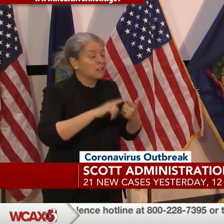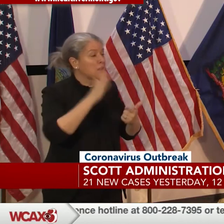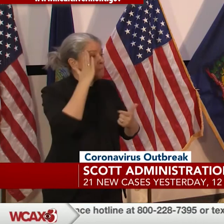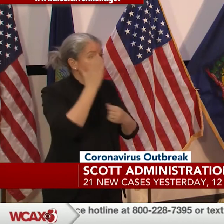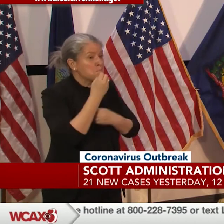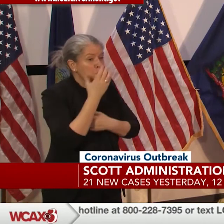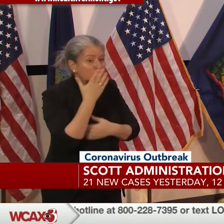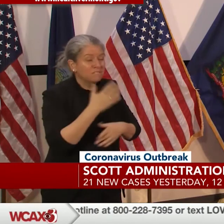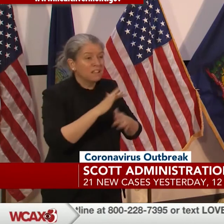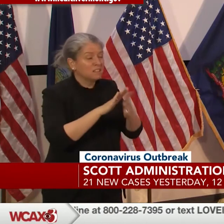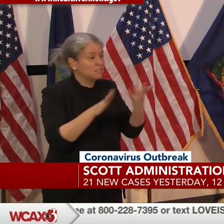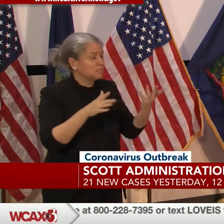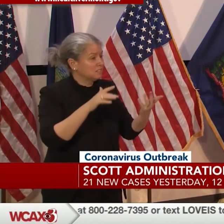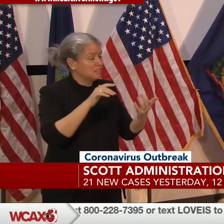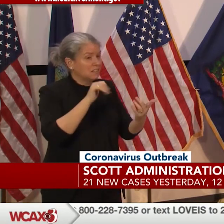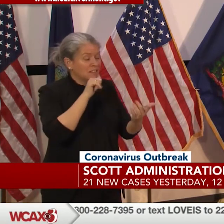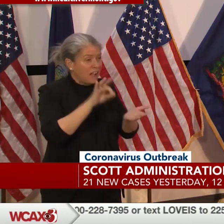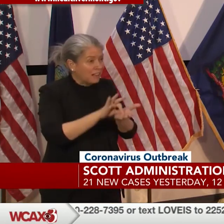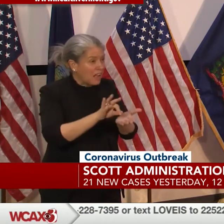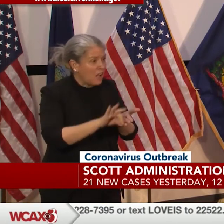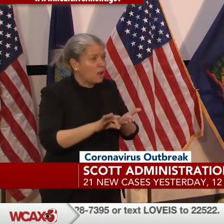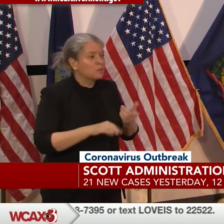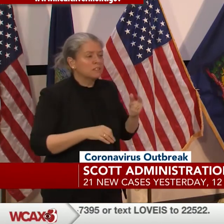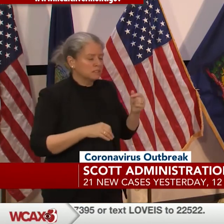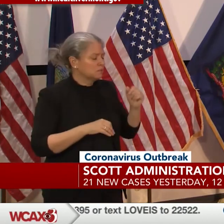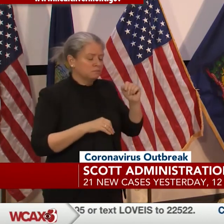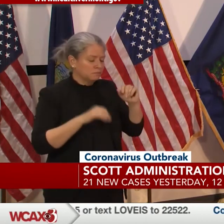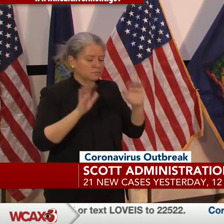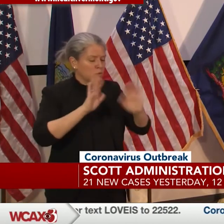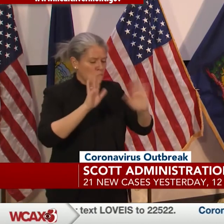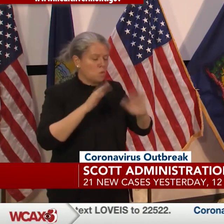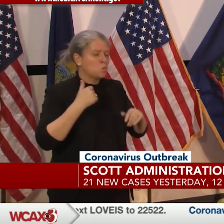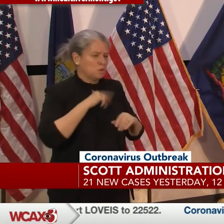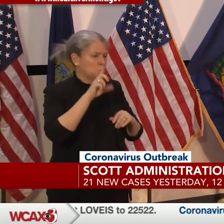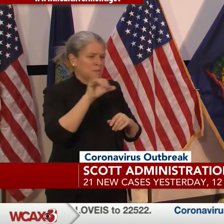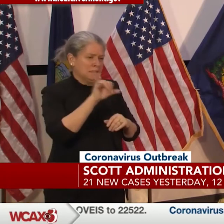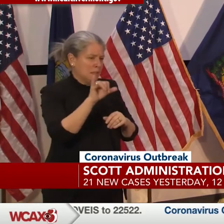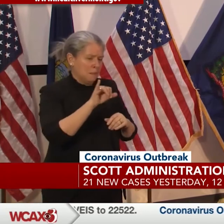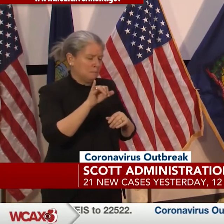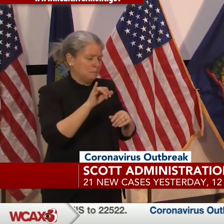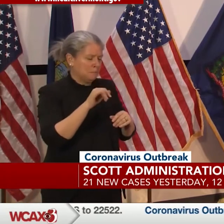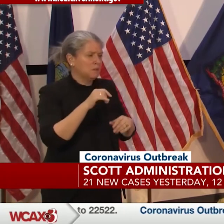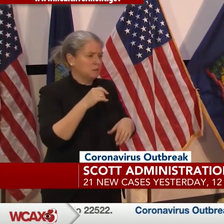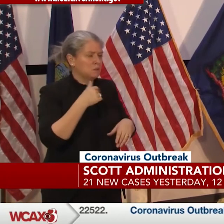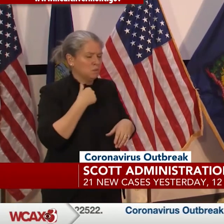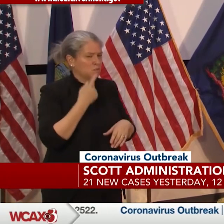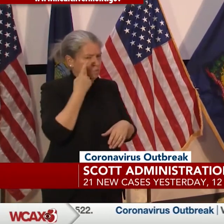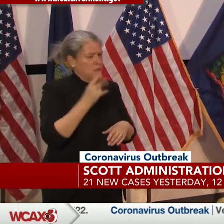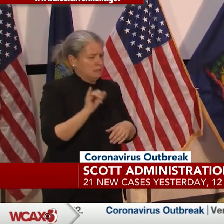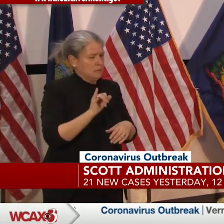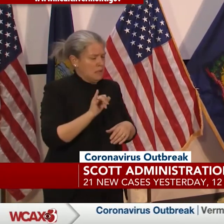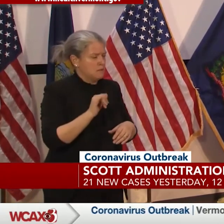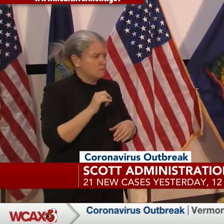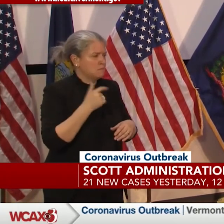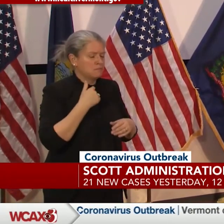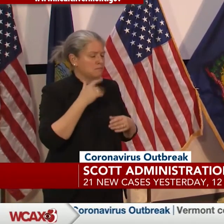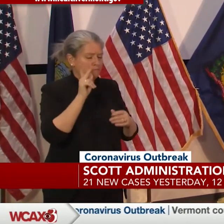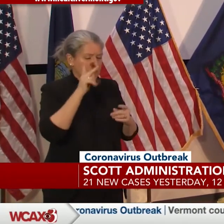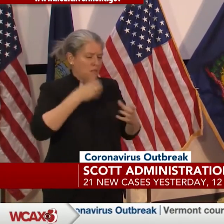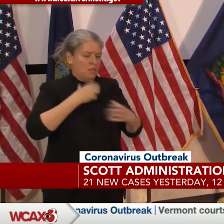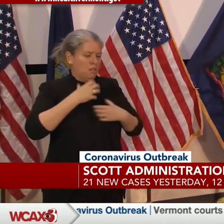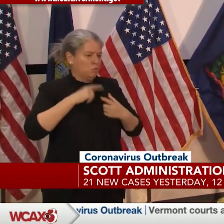again, we're doing the same thing. This approach pertains to them. We saw the same thing. We heard from the same